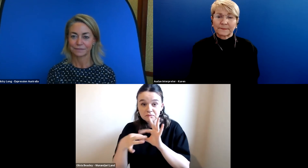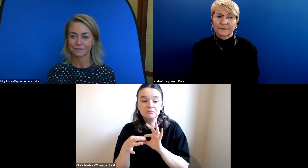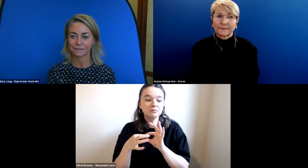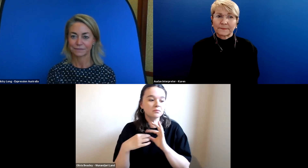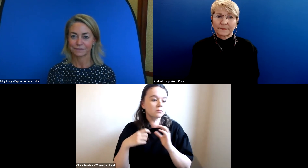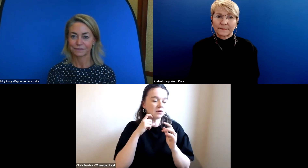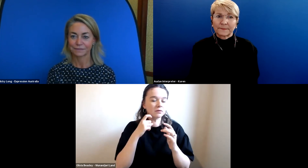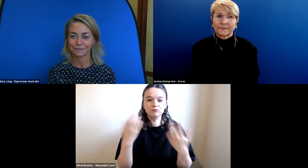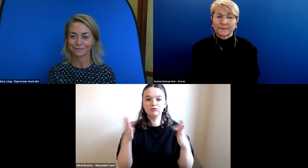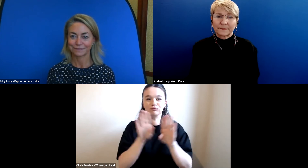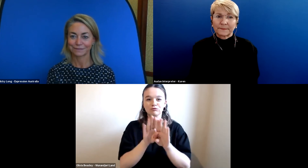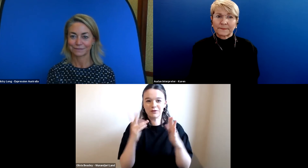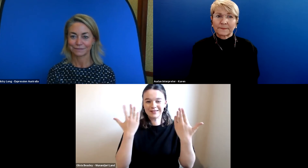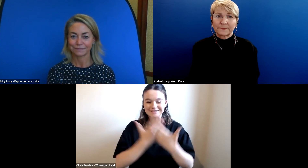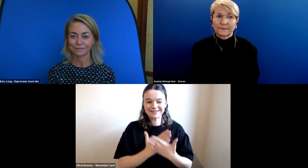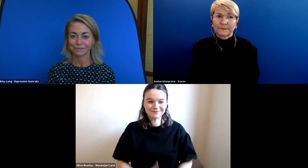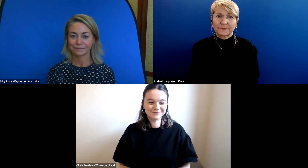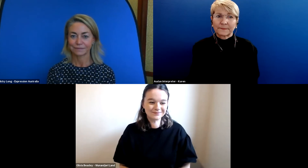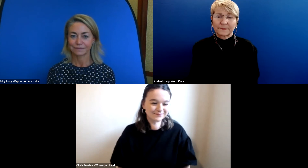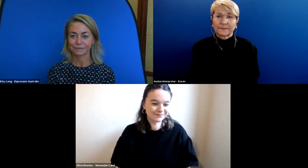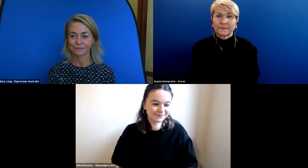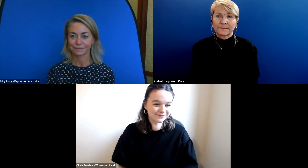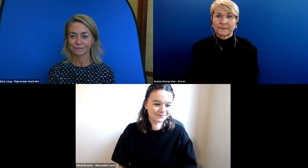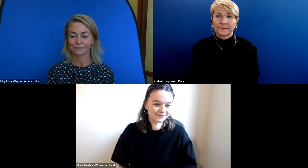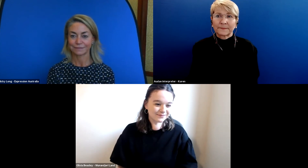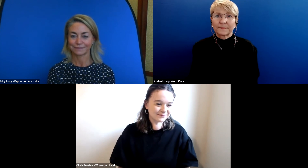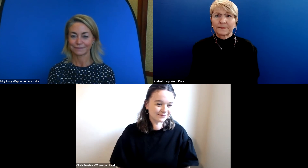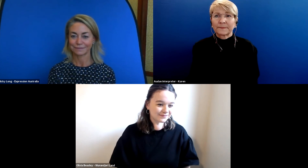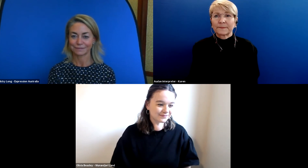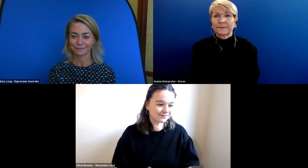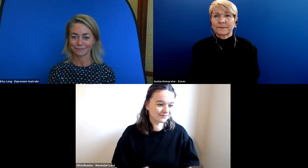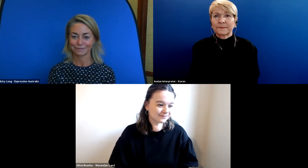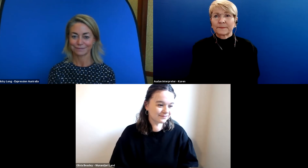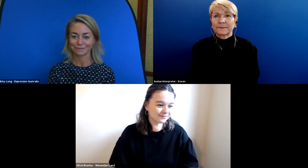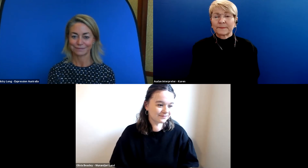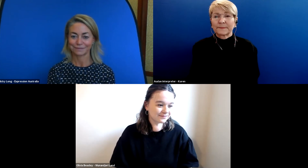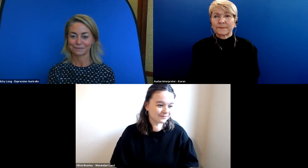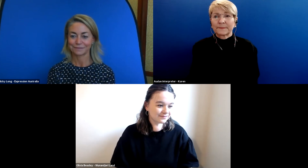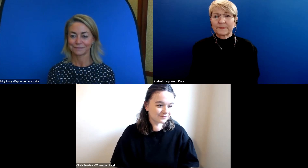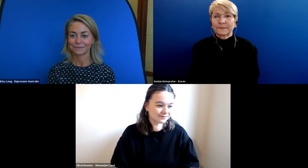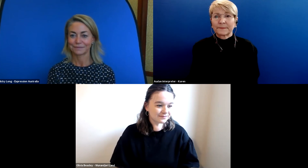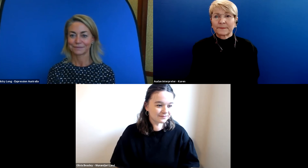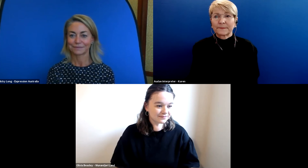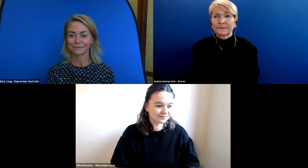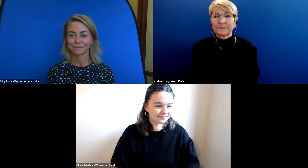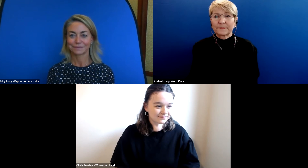regarding questions for this evening. And if nothing comes through, we may put a close to this evening.